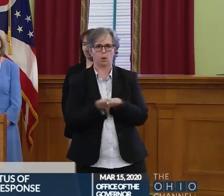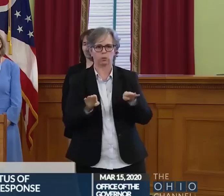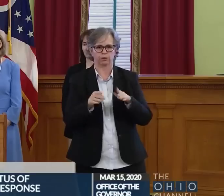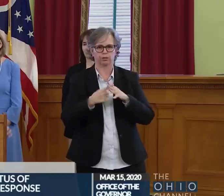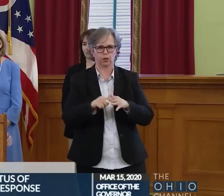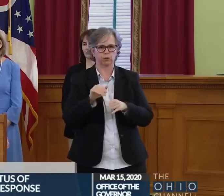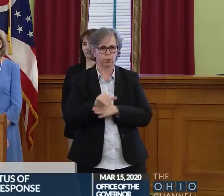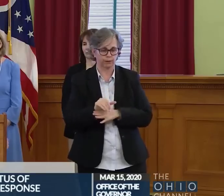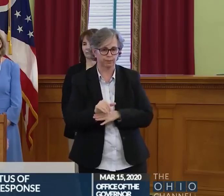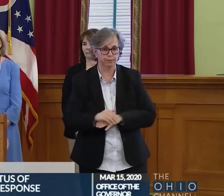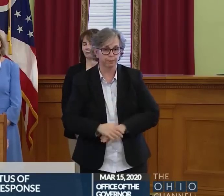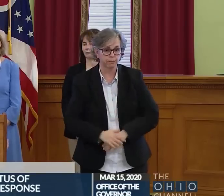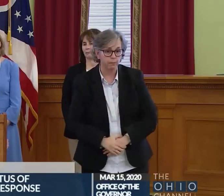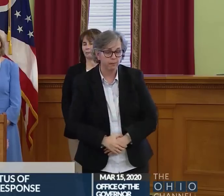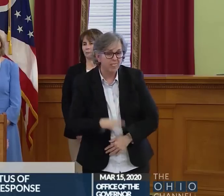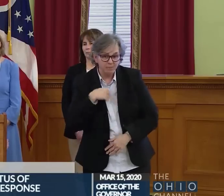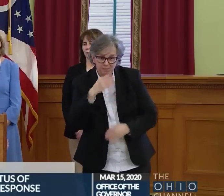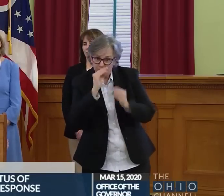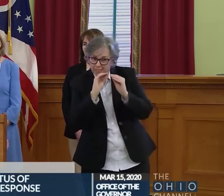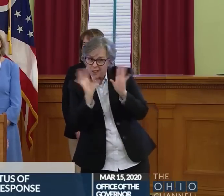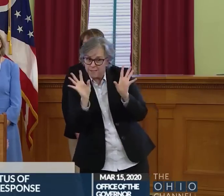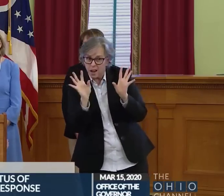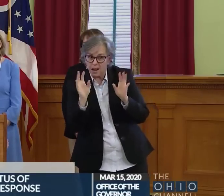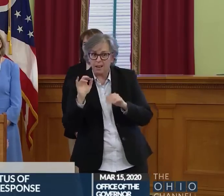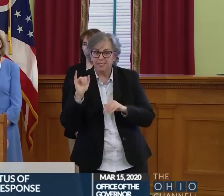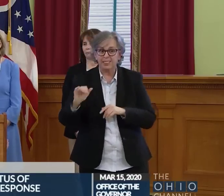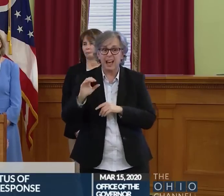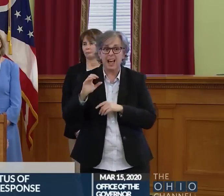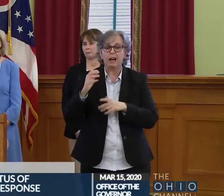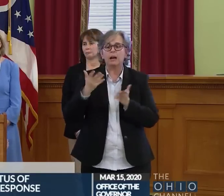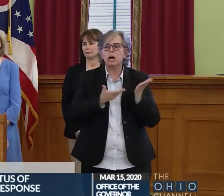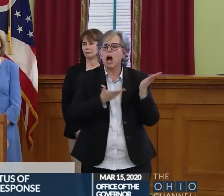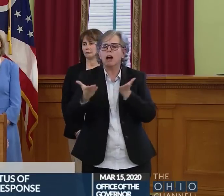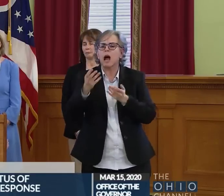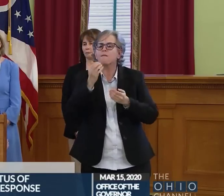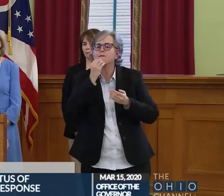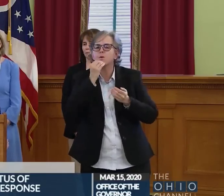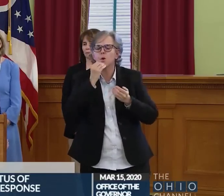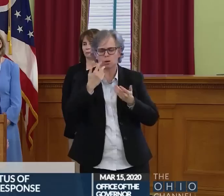carry-out food is still allowed and certainly encouraged.